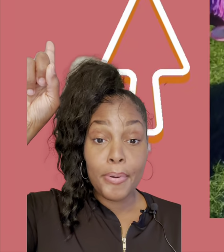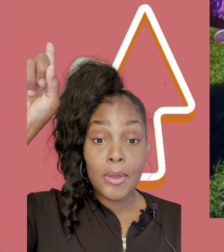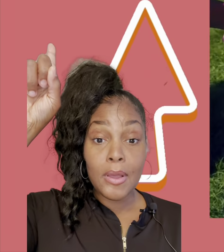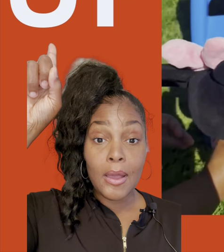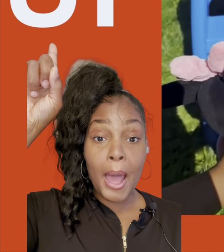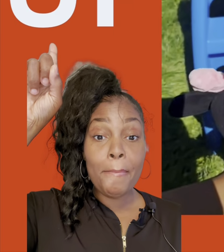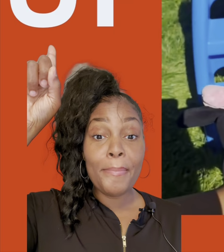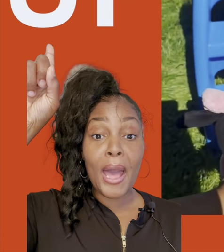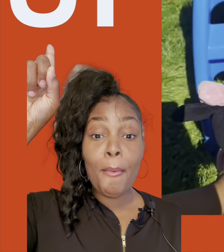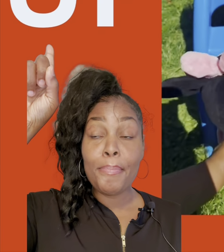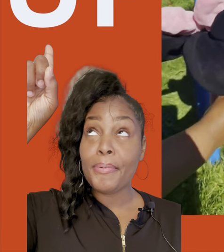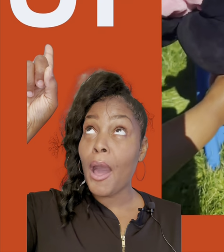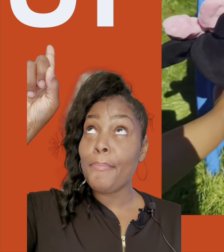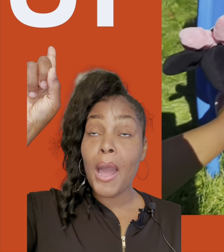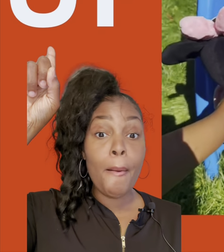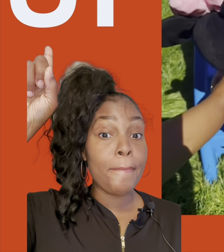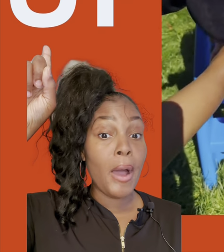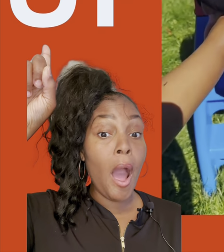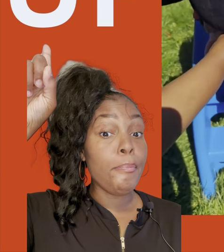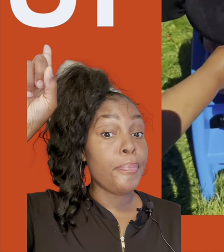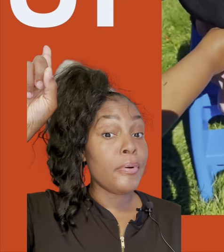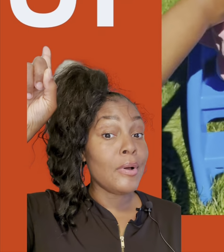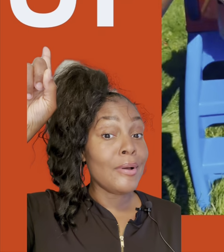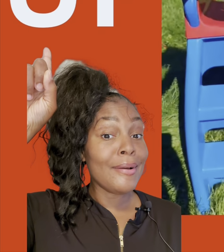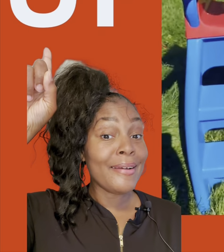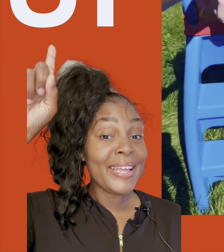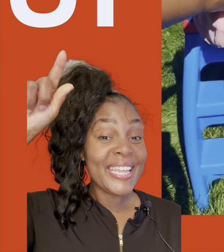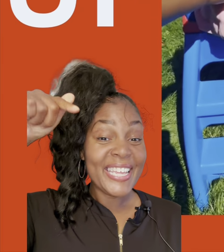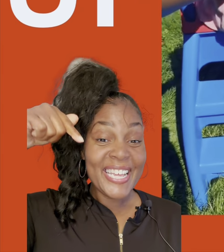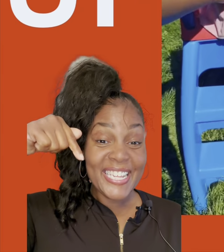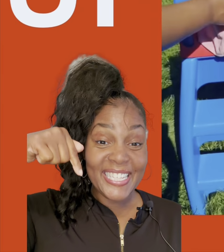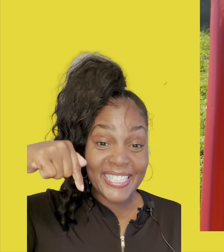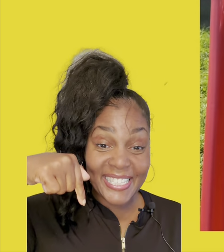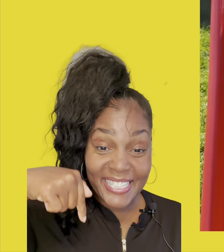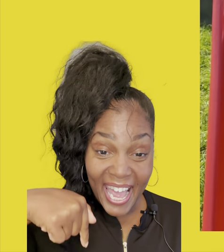Up, up, up. Up, up, up, up, up.